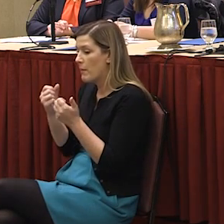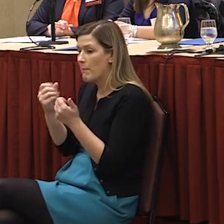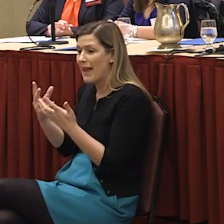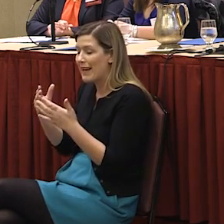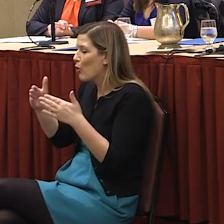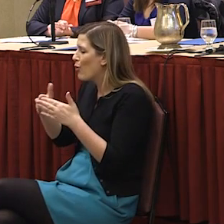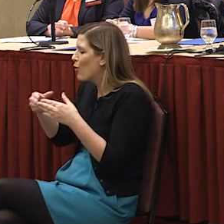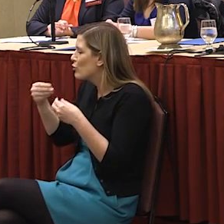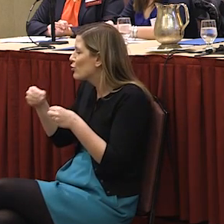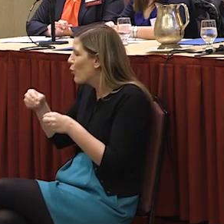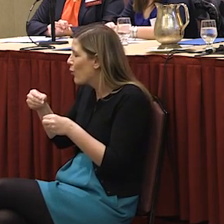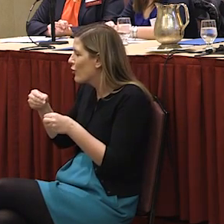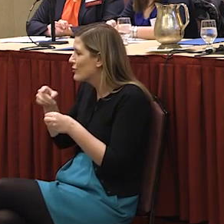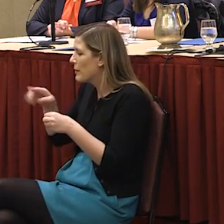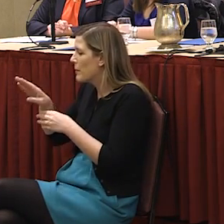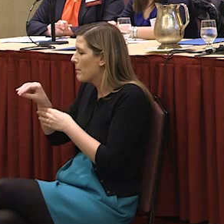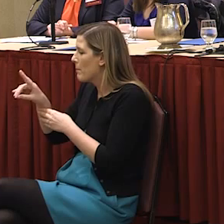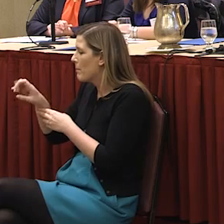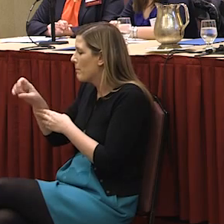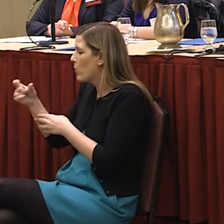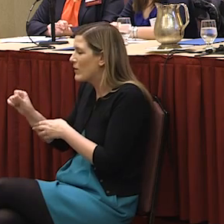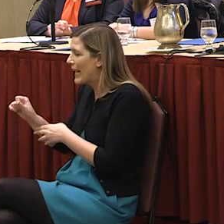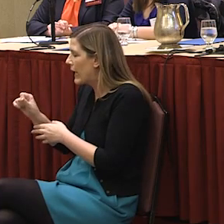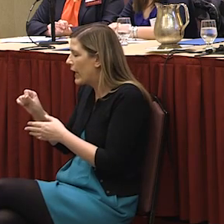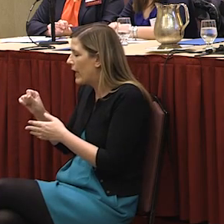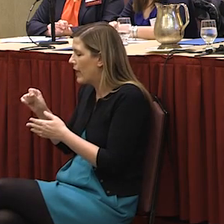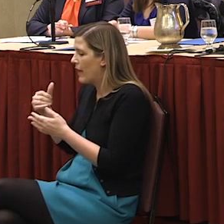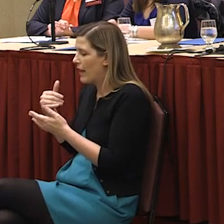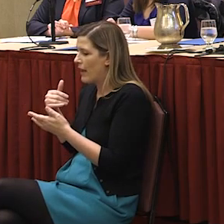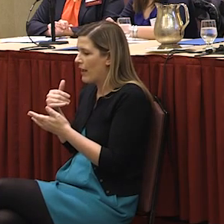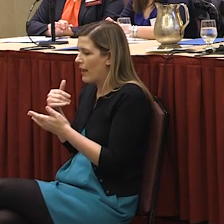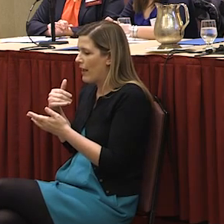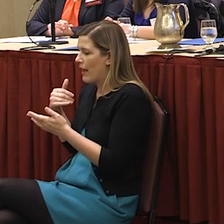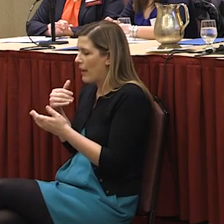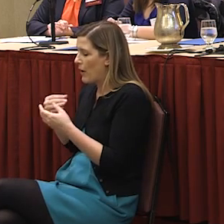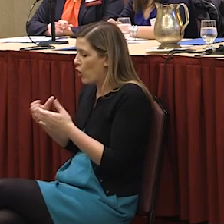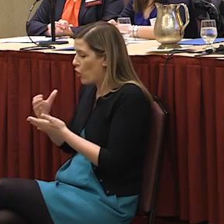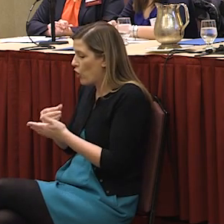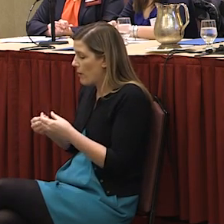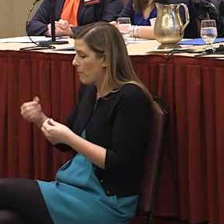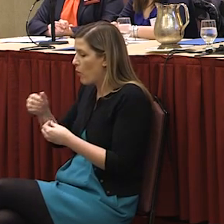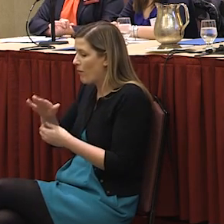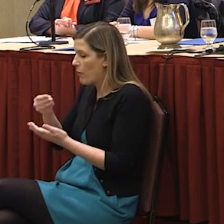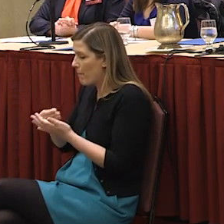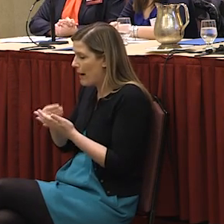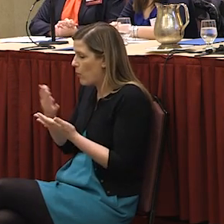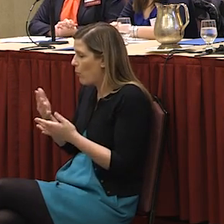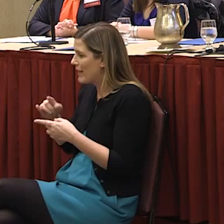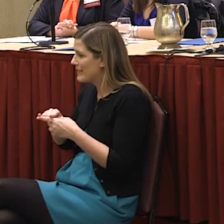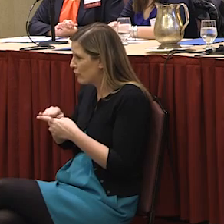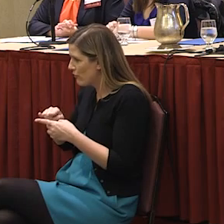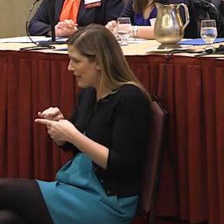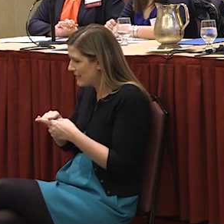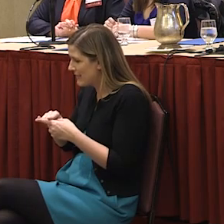our corner stores and convenience stores, bodegas, whatever you may refer to them as, make most of their money out of off of cigarettes and a lot